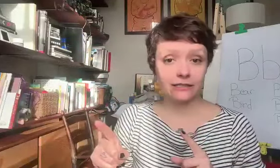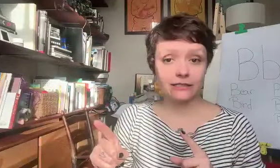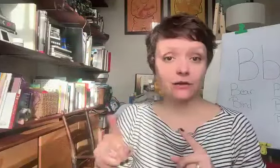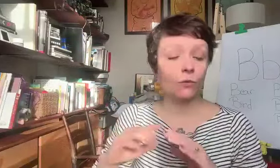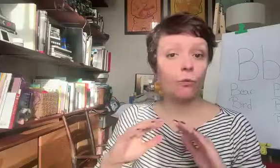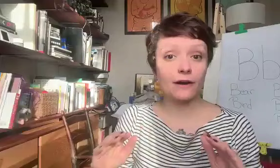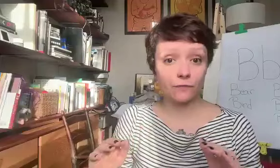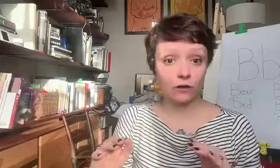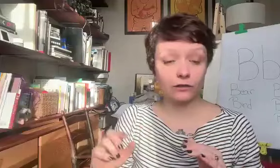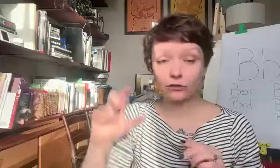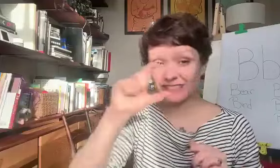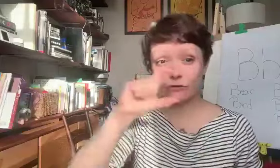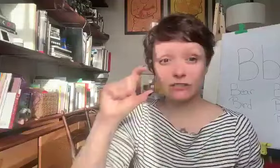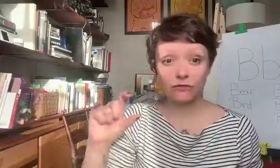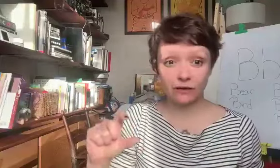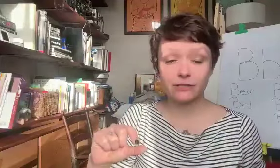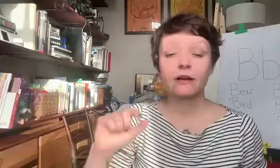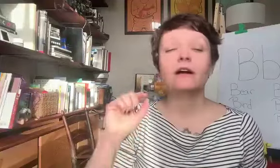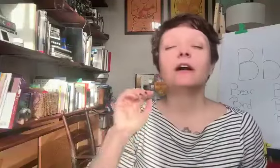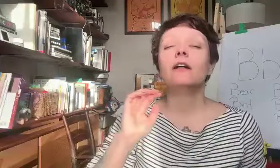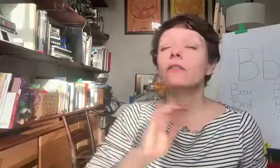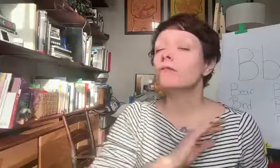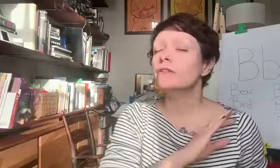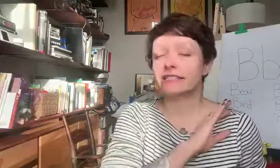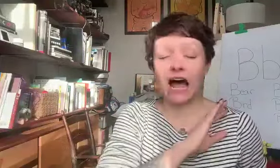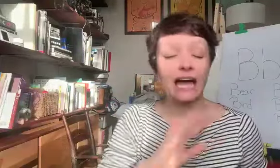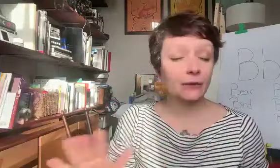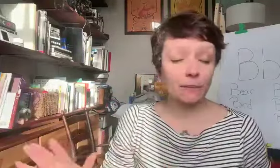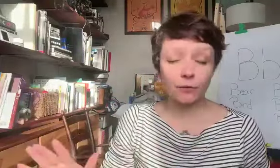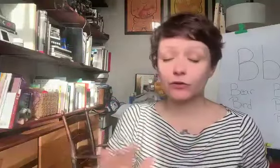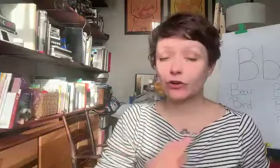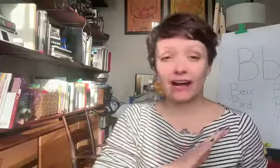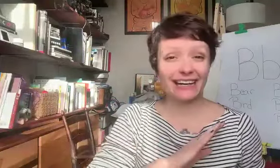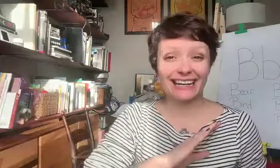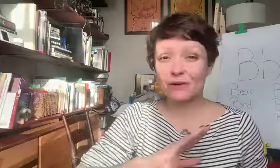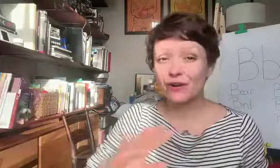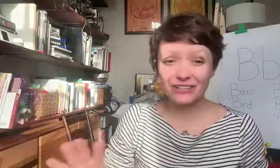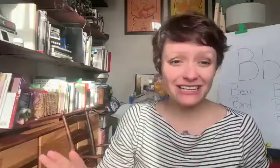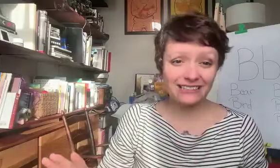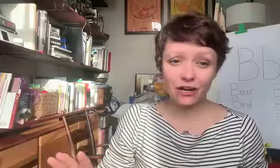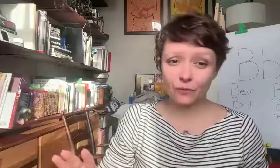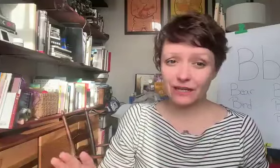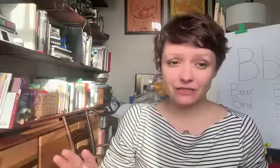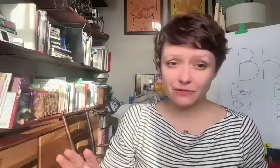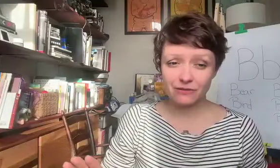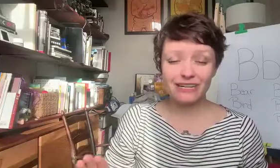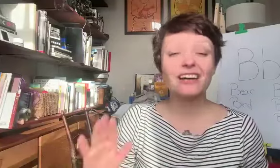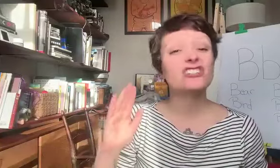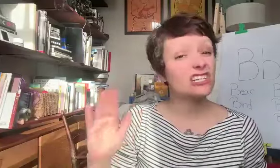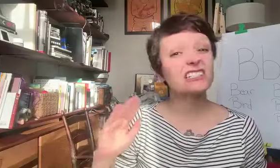is wonderful. You'll see those little videos. This is a highly reputable, you're not going to get any weird signs that aren't what they were supposed to be. Just